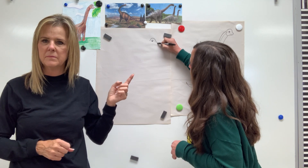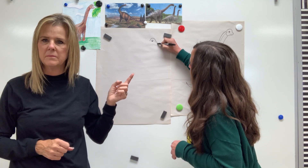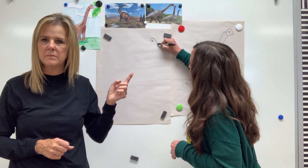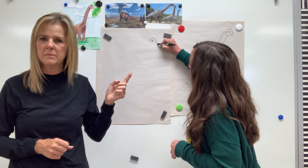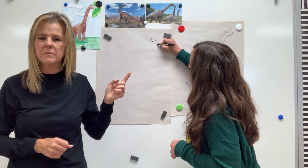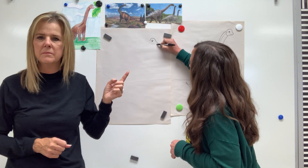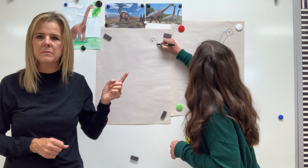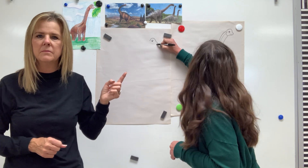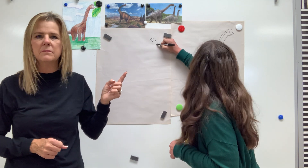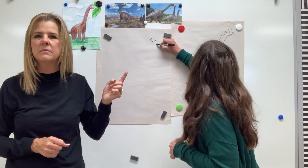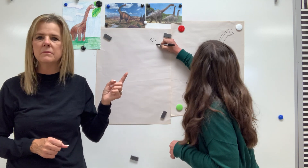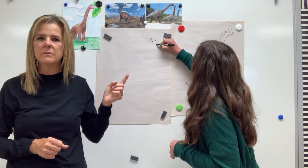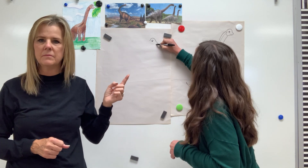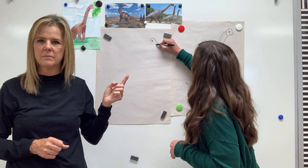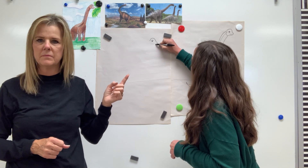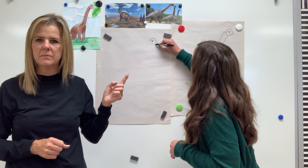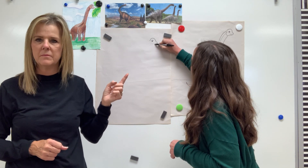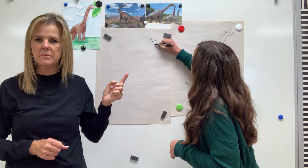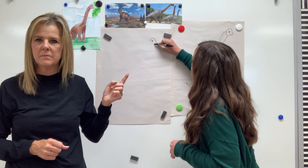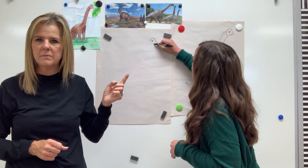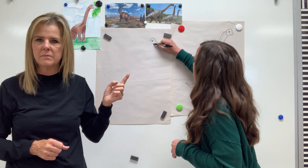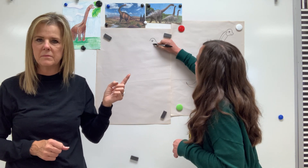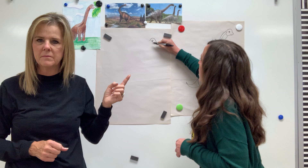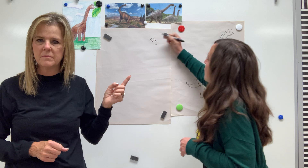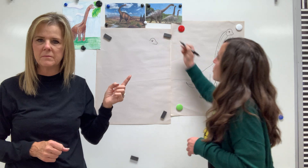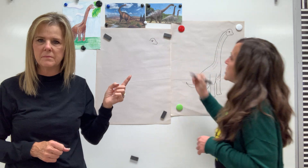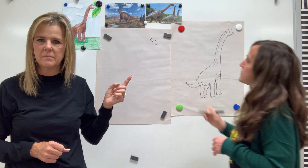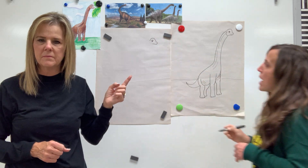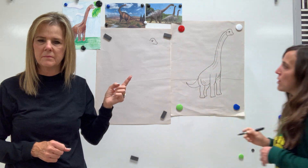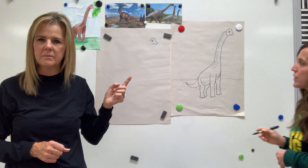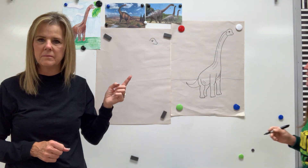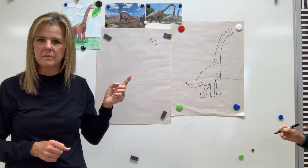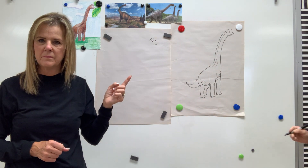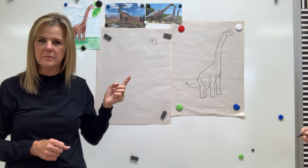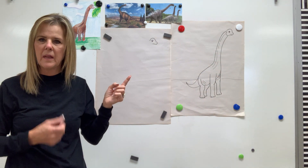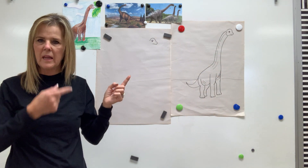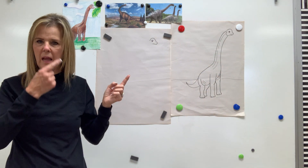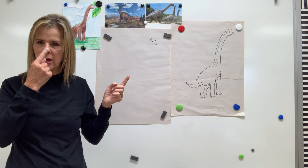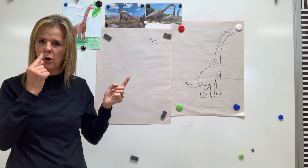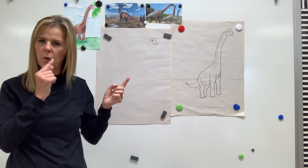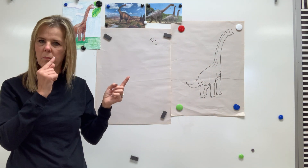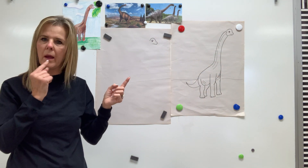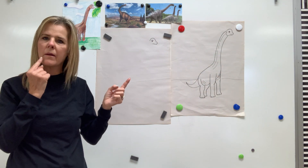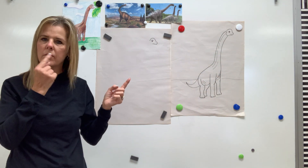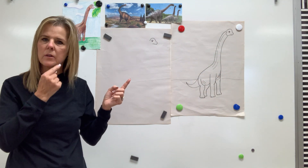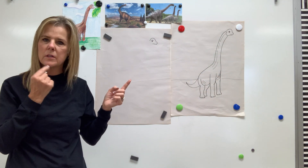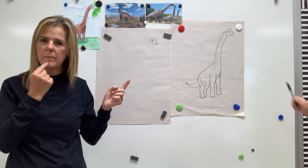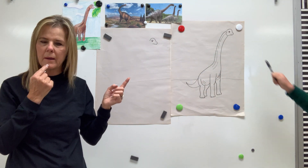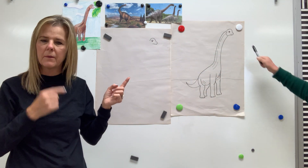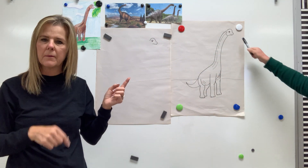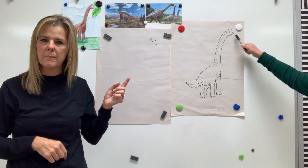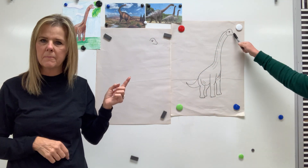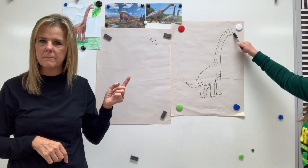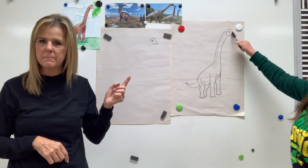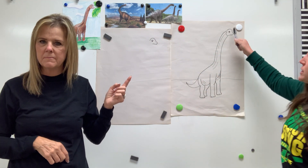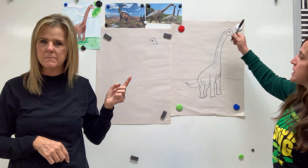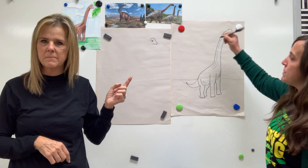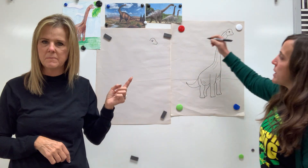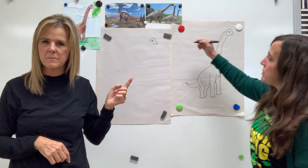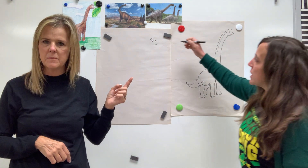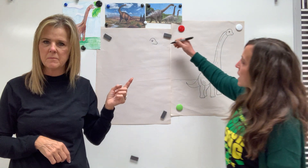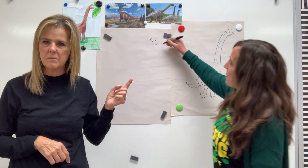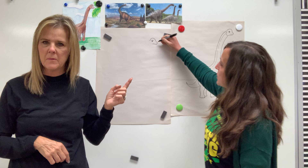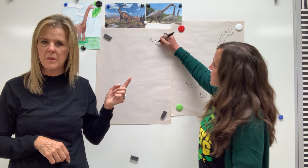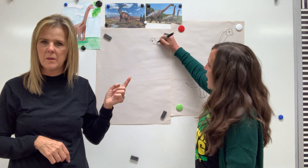curve down, and it's gonna curve back for his mouth and kind of stop underneath his eye. This is where you'd